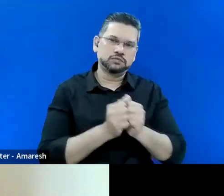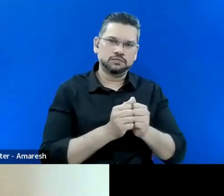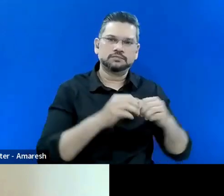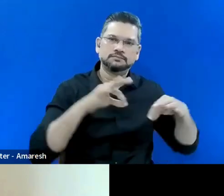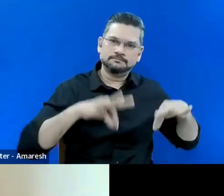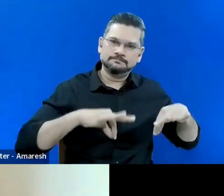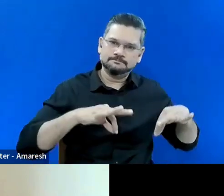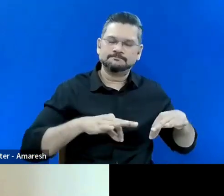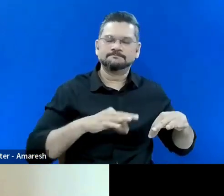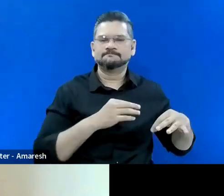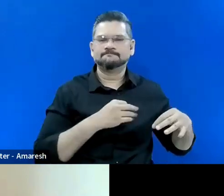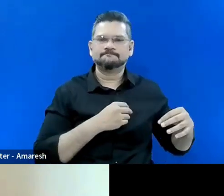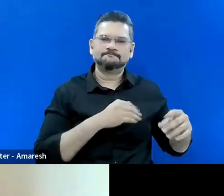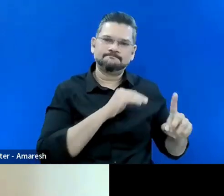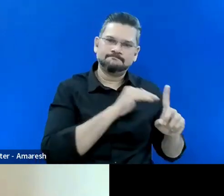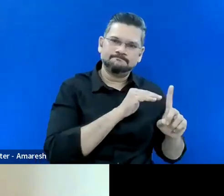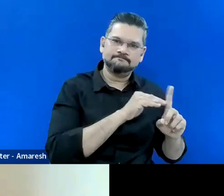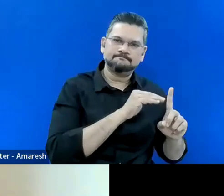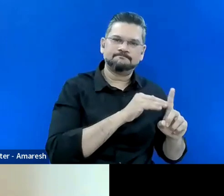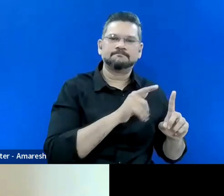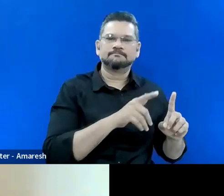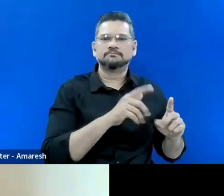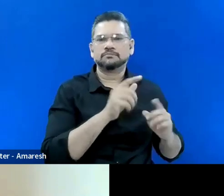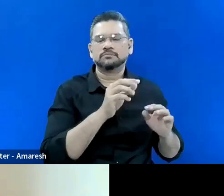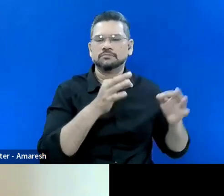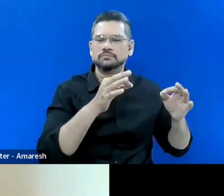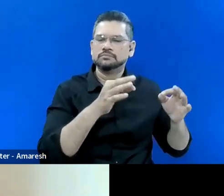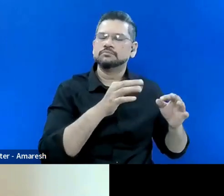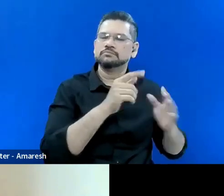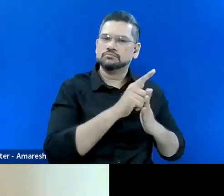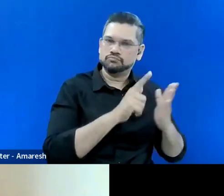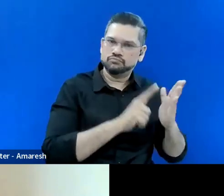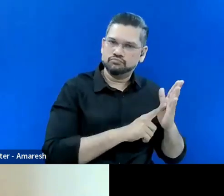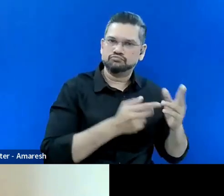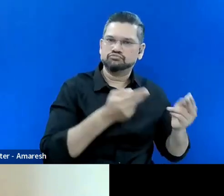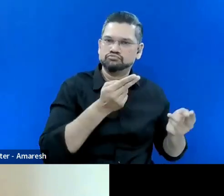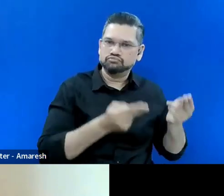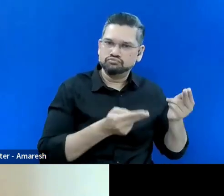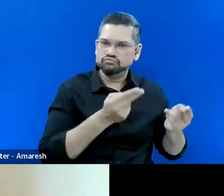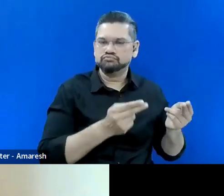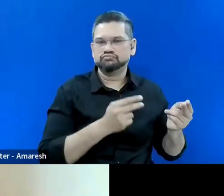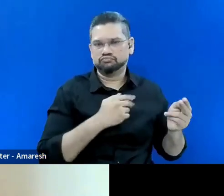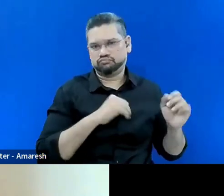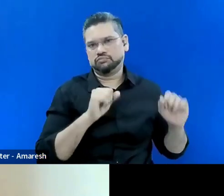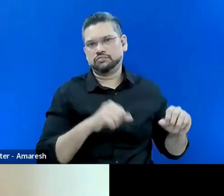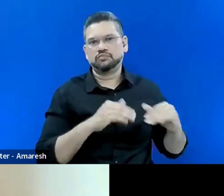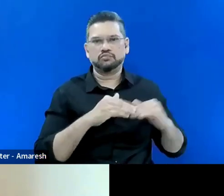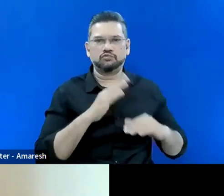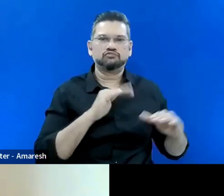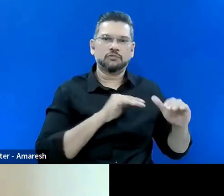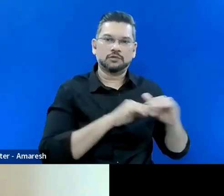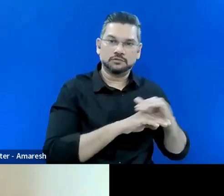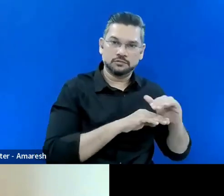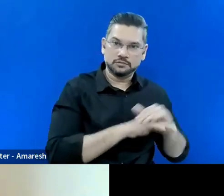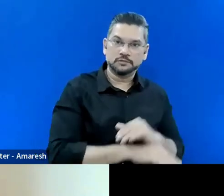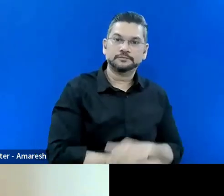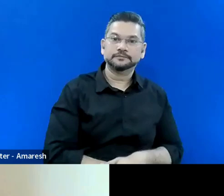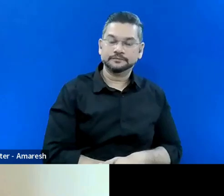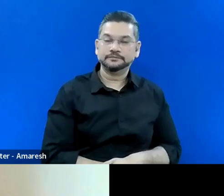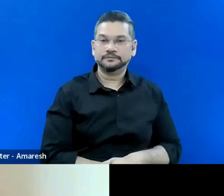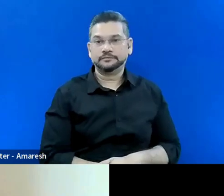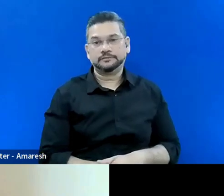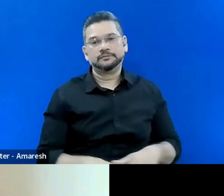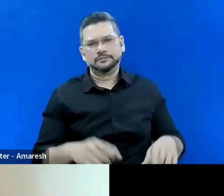for having access to justice, and not only access to justice, but also the other other opportunities